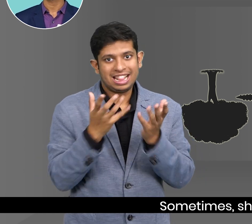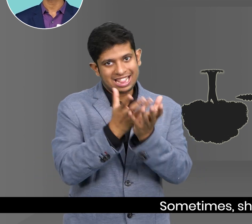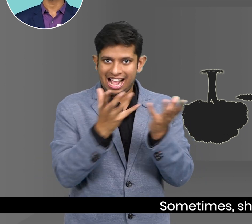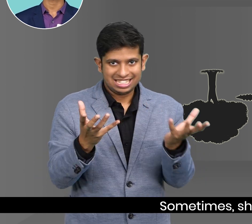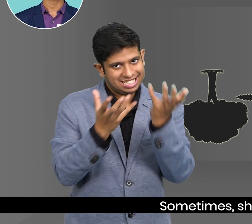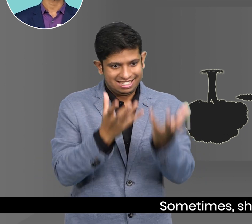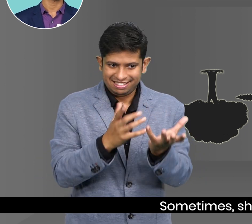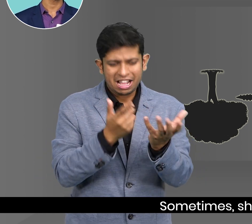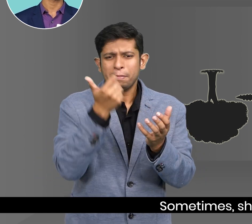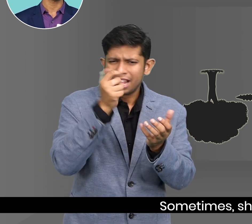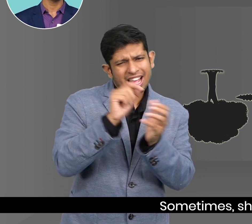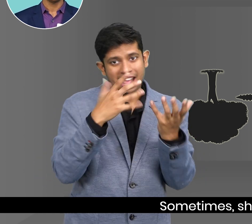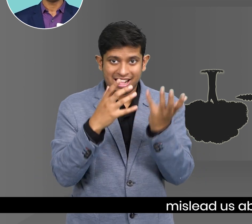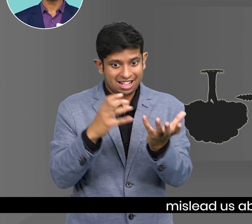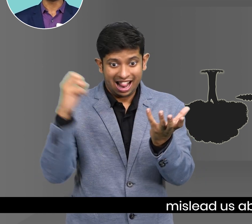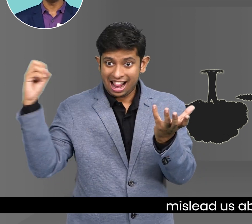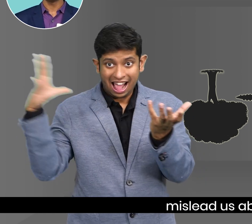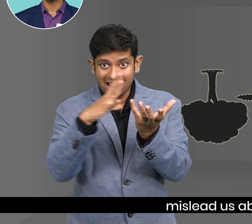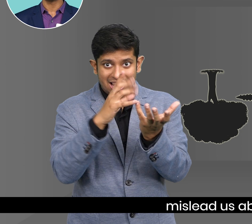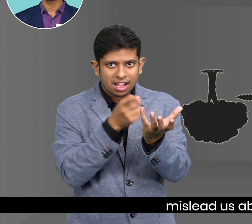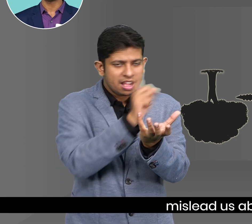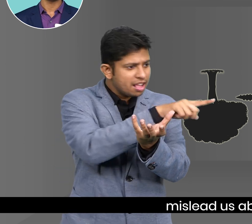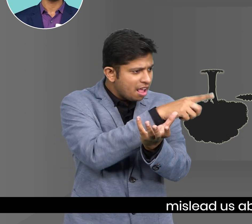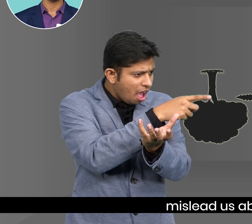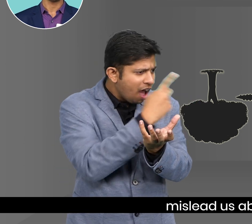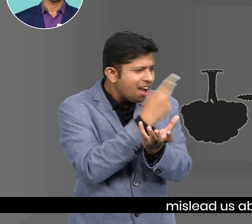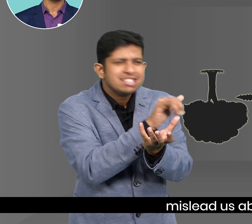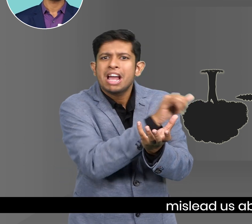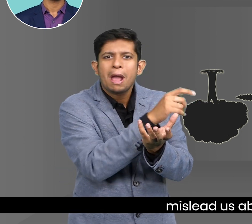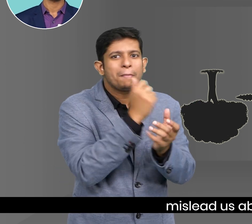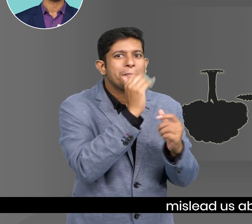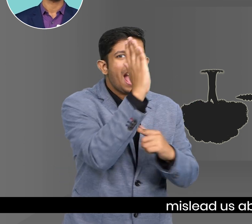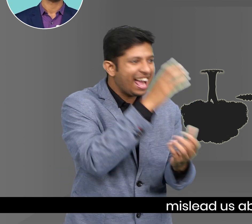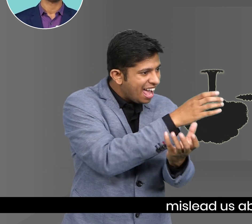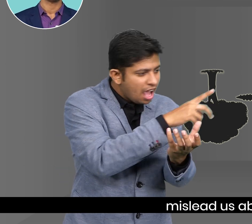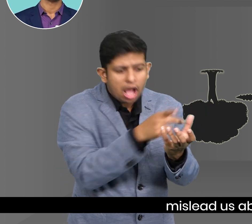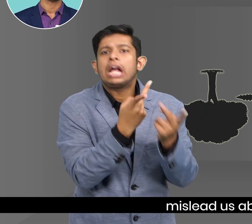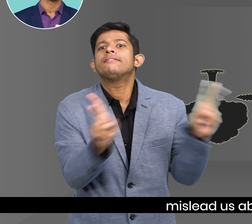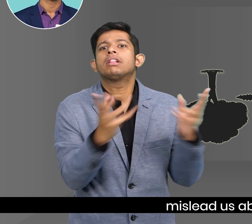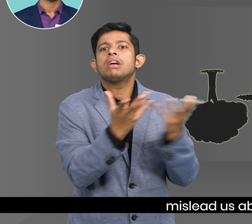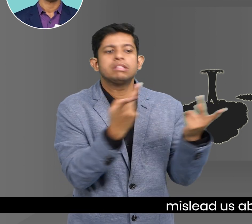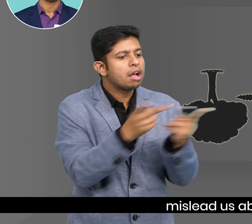Sometimes, shadows can also mislead us about the object.